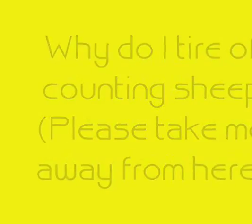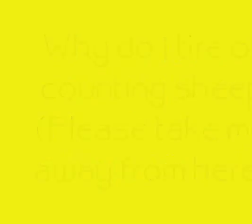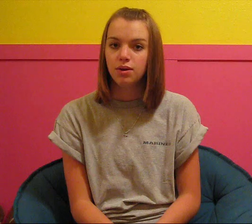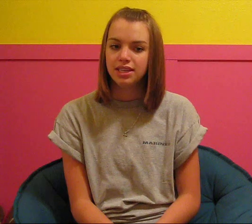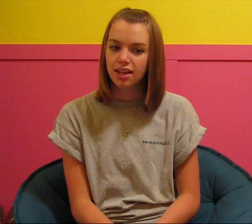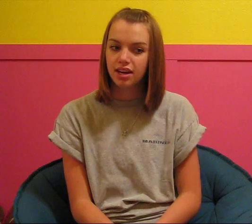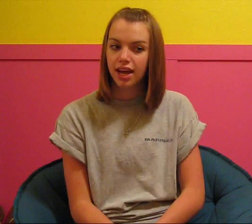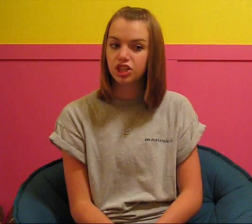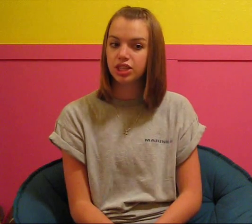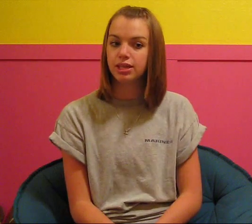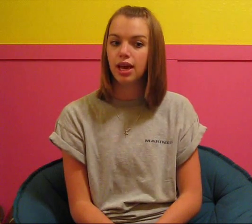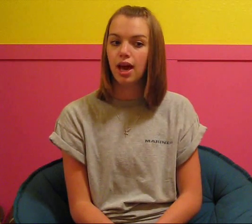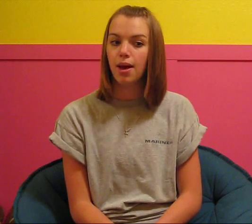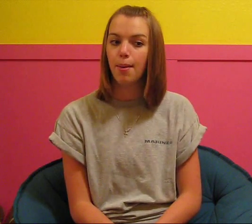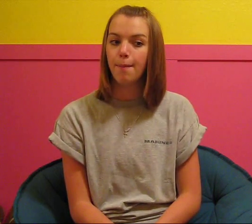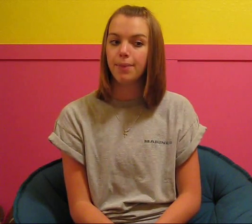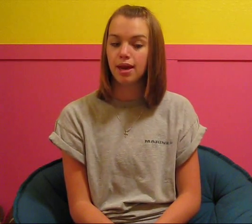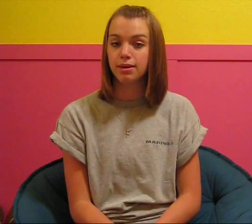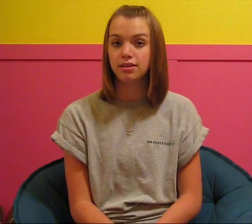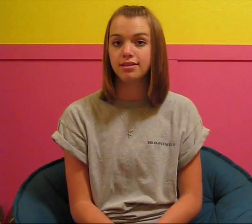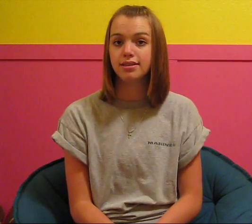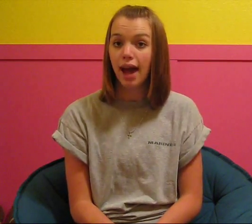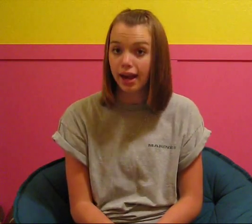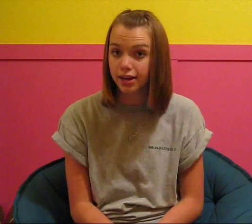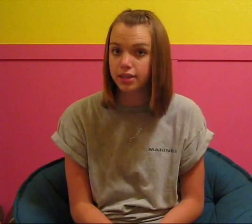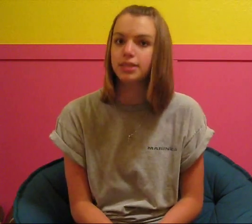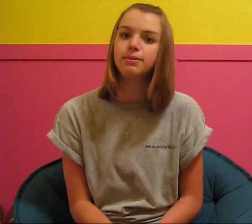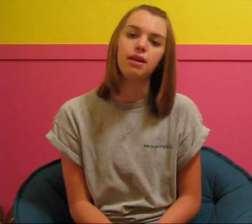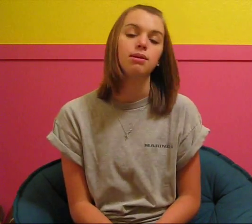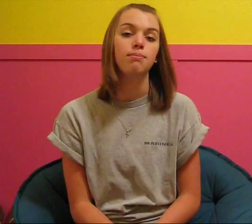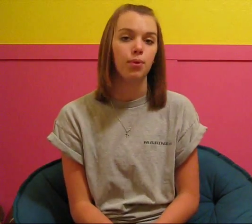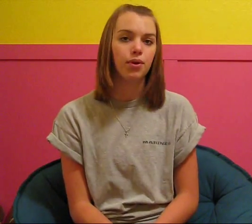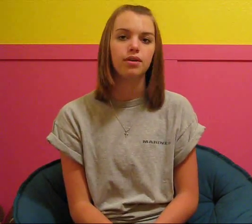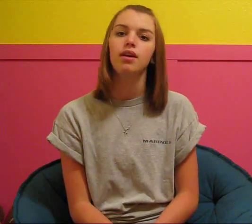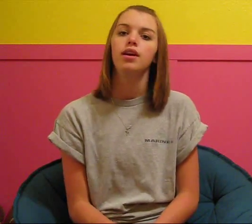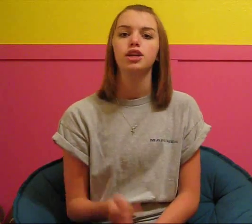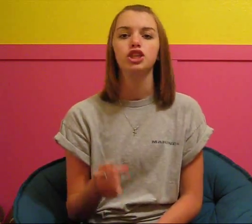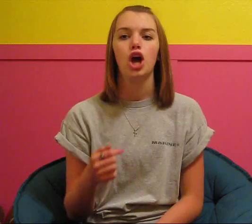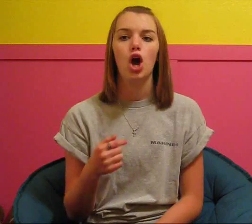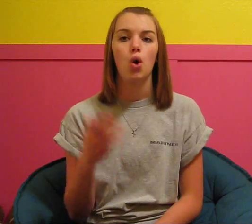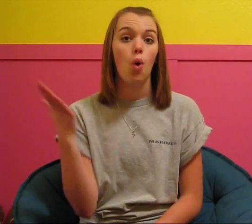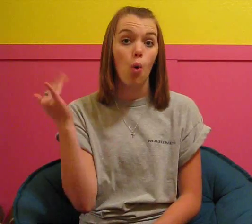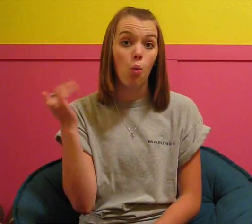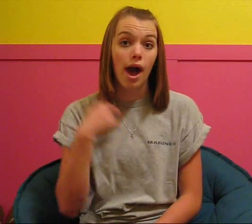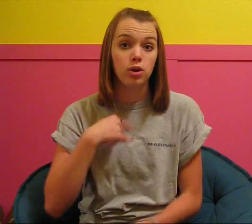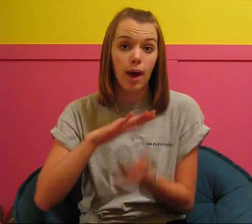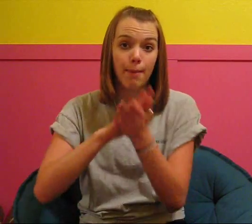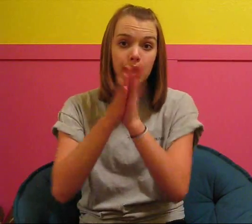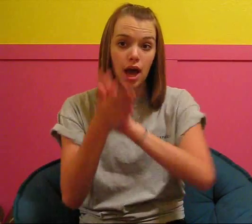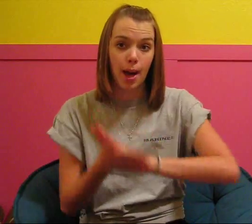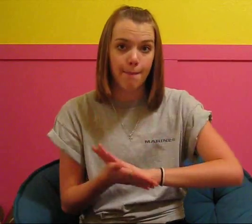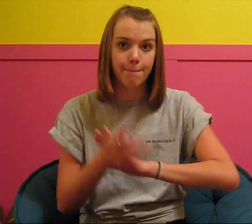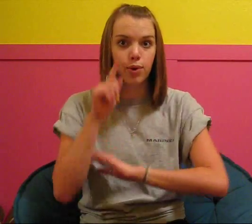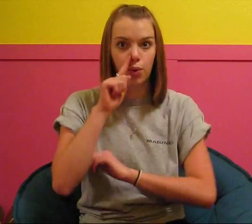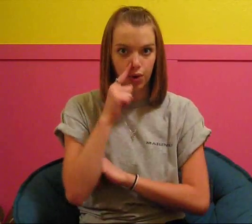He's not actually becoming tired, he's becoming bored. So, why do I become bored